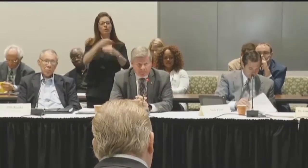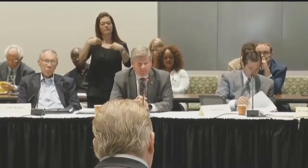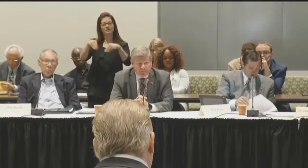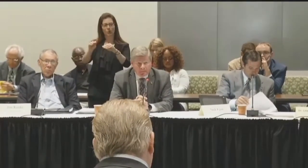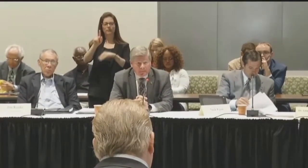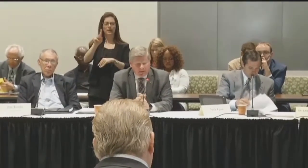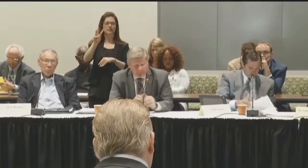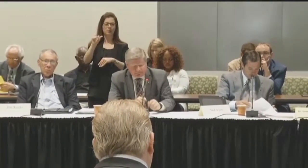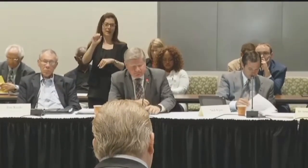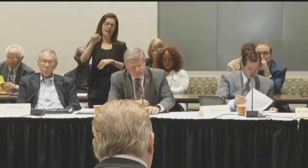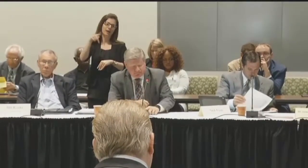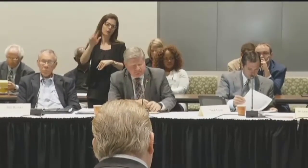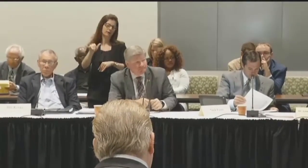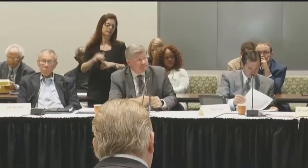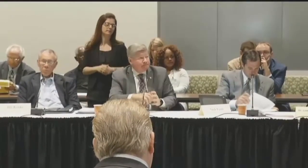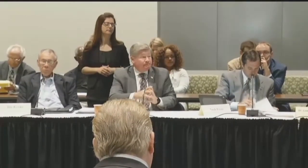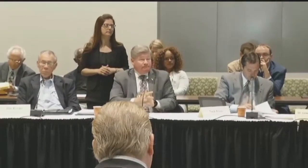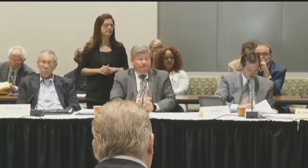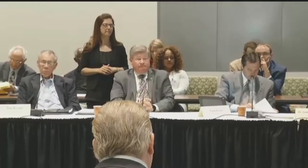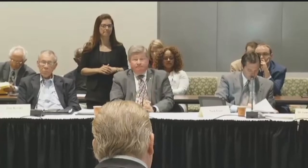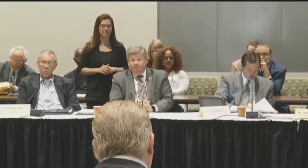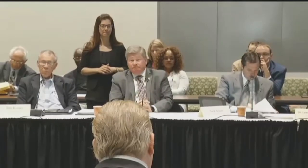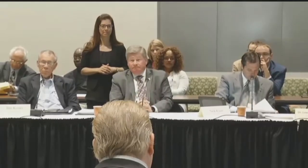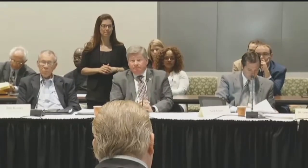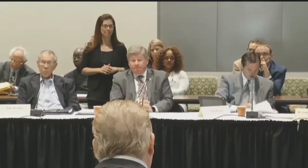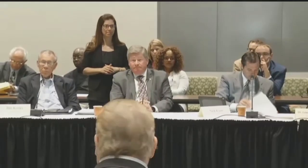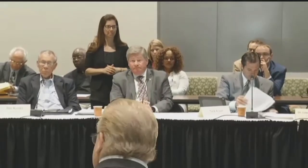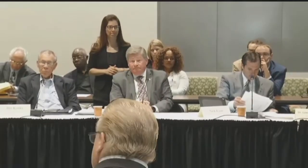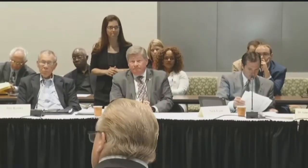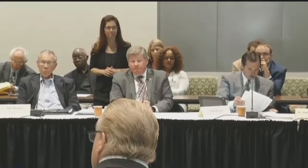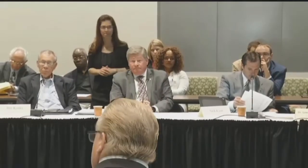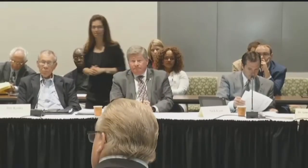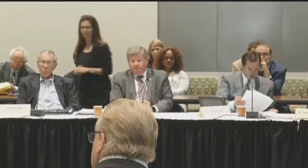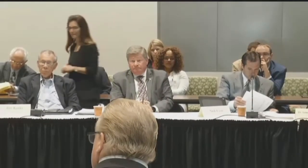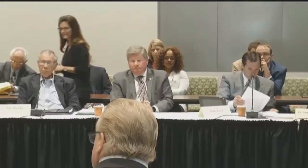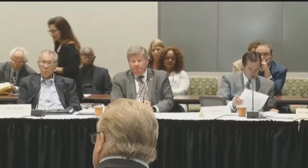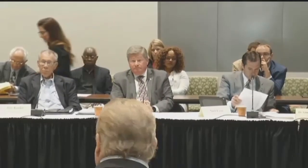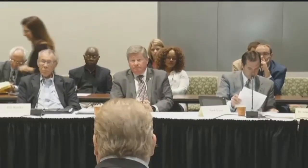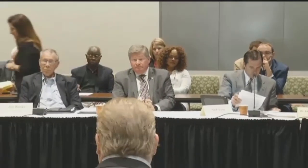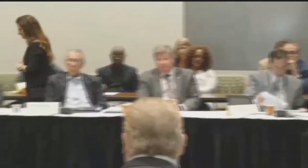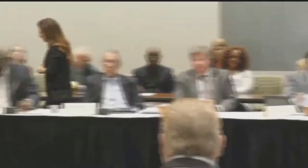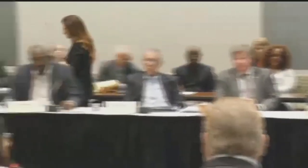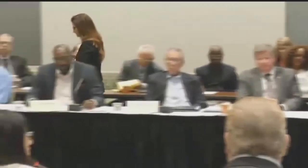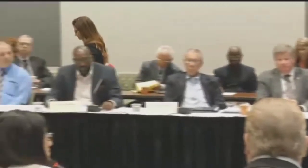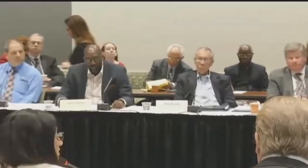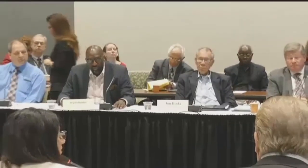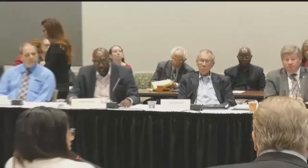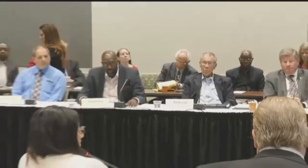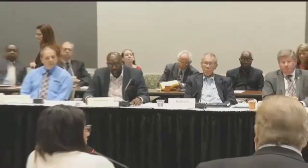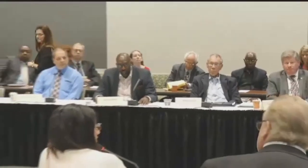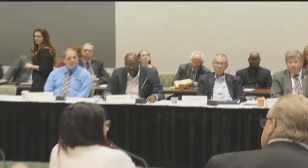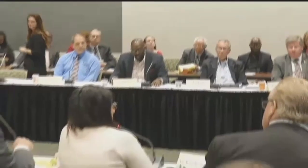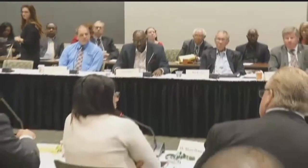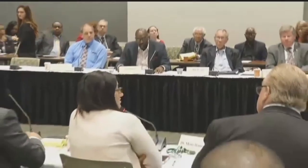interest. Yes. Thanks, that was a great presentation, and I commend the mayor and everybody who was working on this.